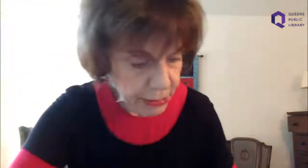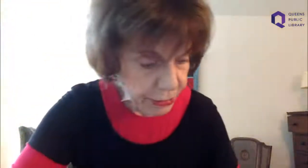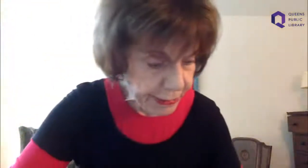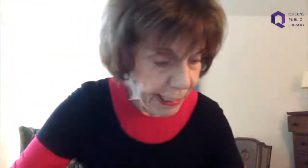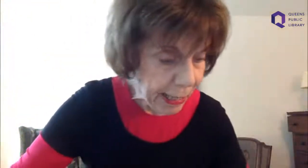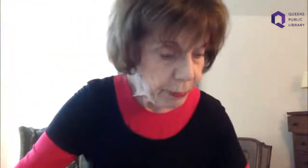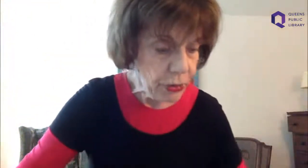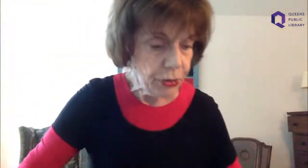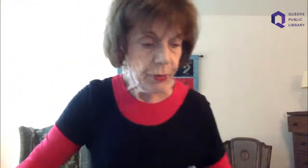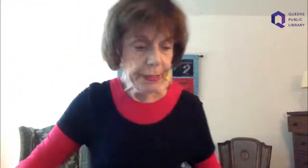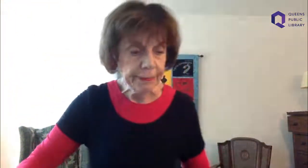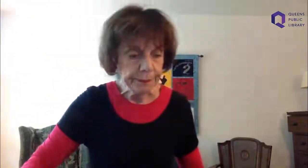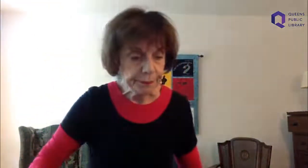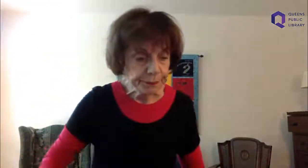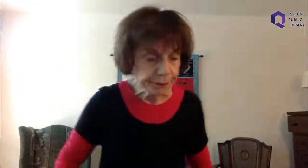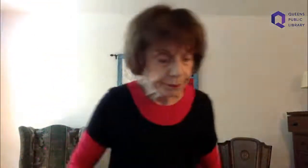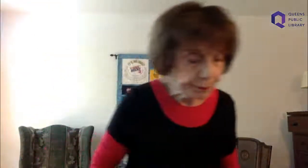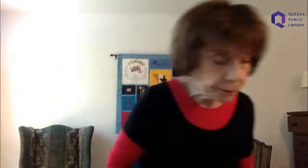Let's just see how we're doing.